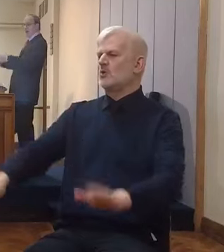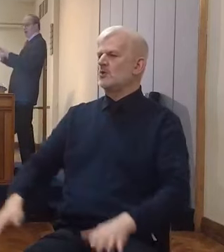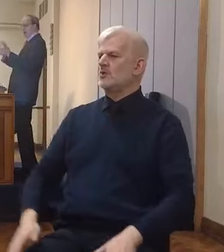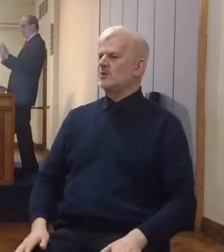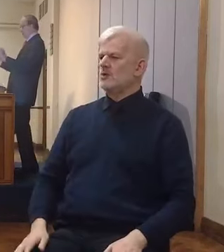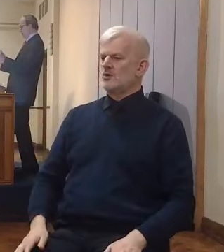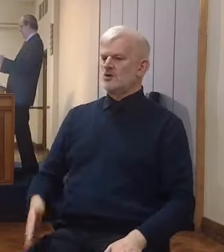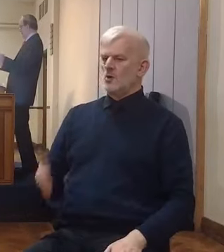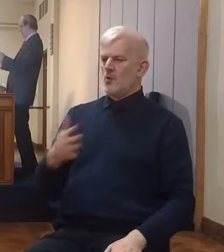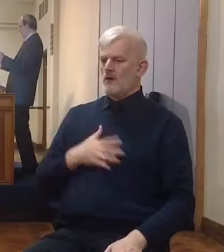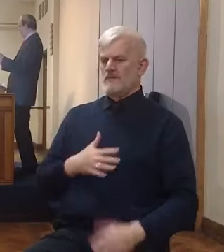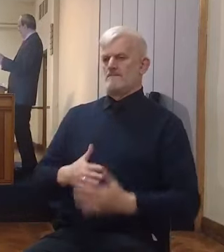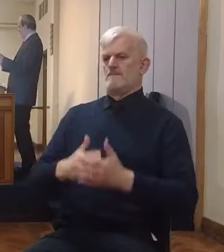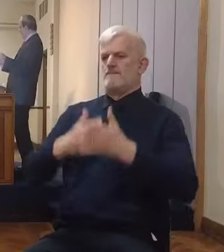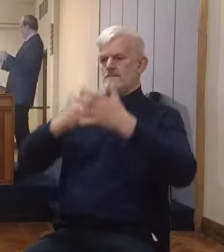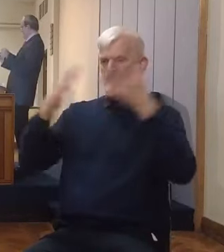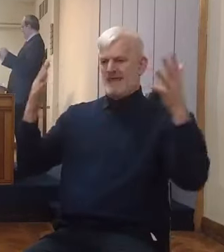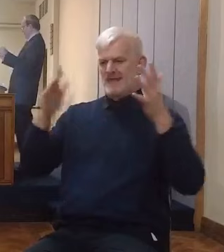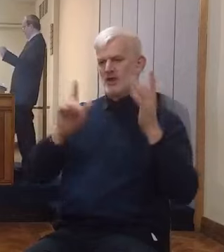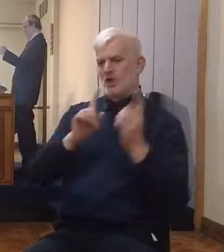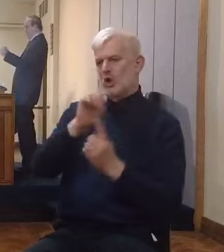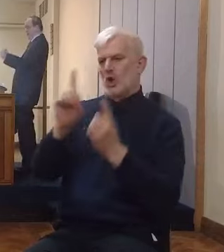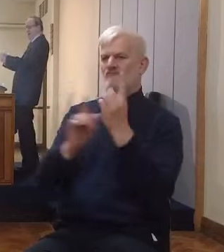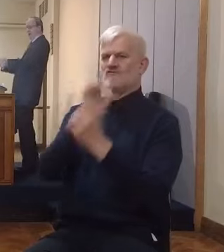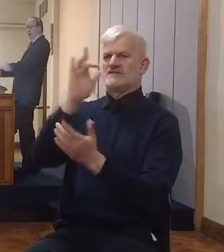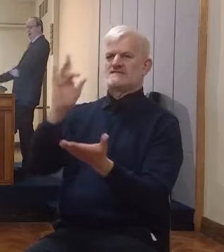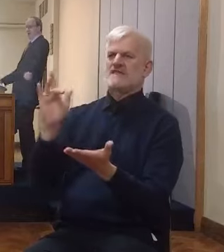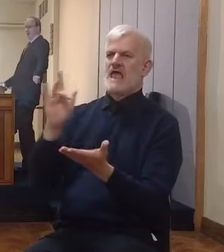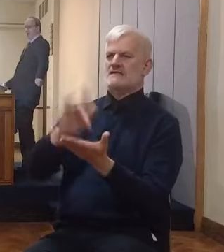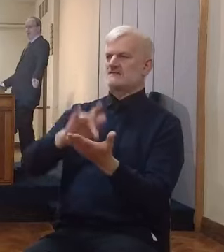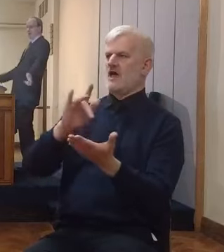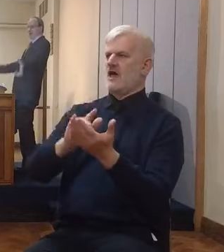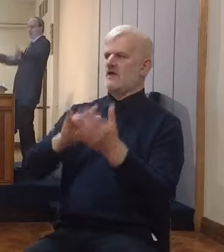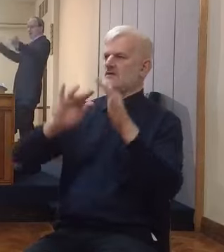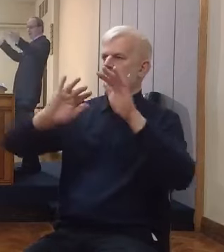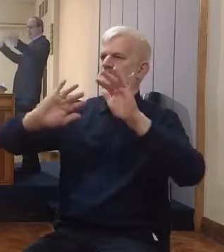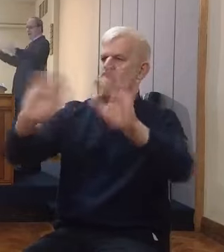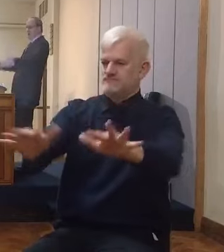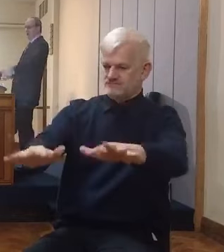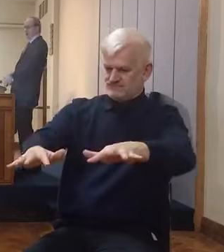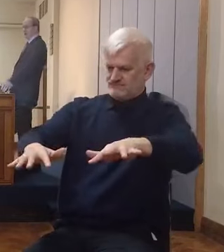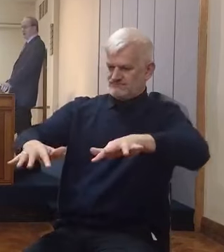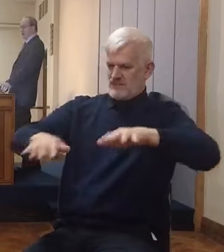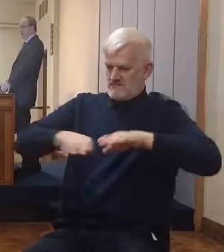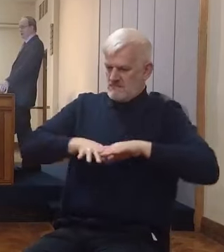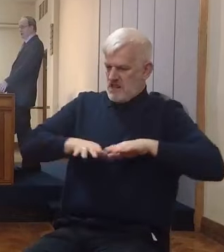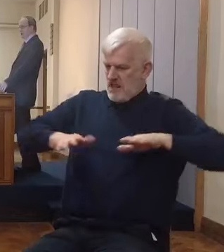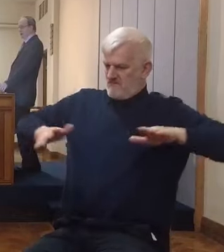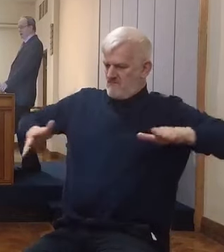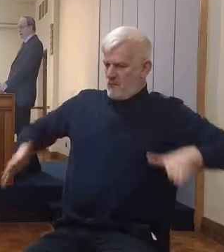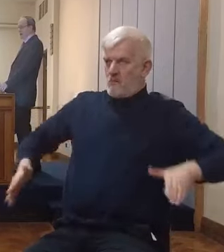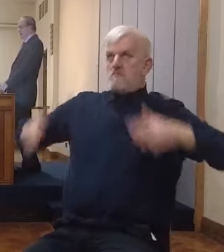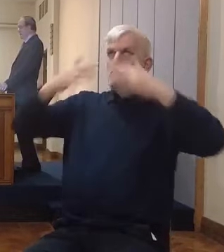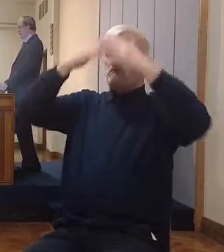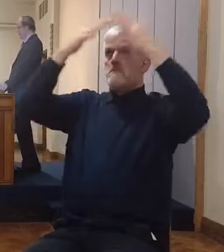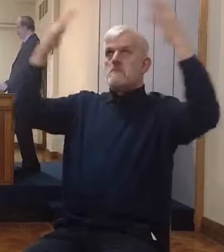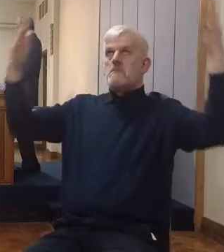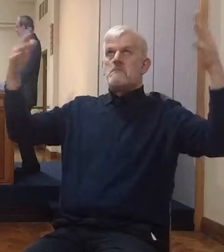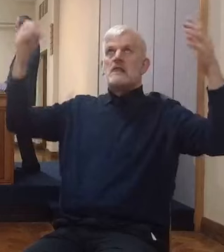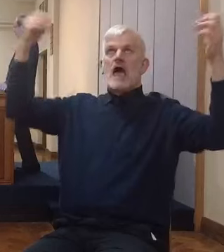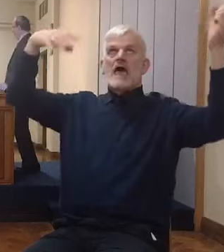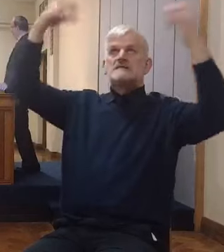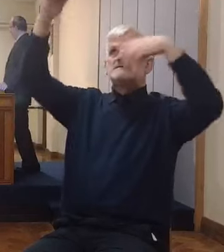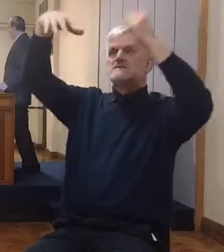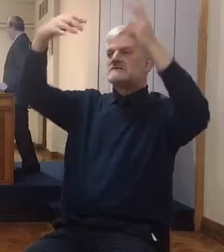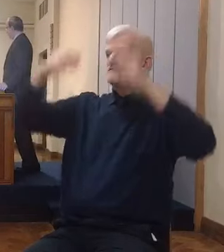wanted a conference centre where they could have a big platform and all sorts of fancy things, and people who